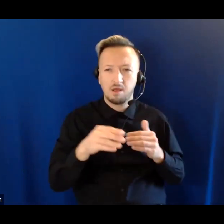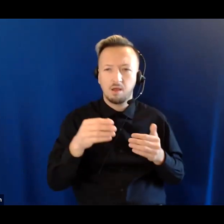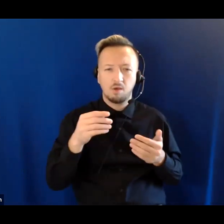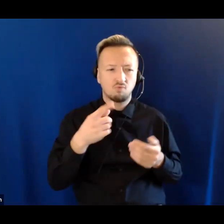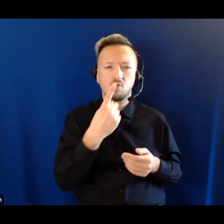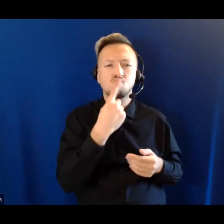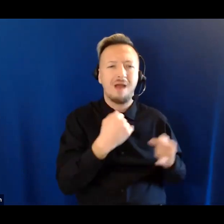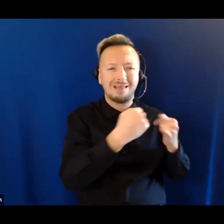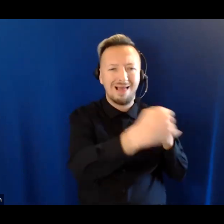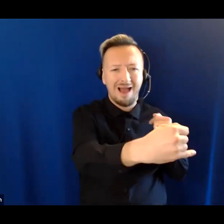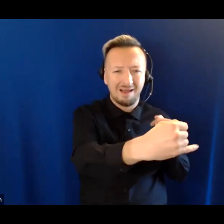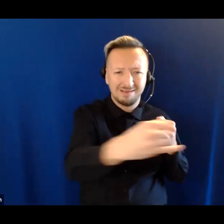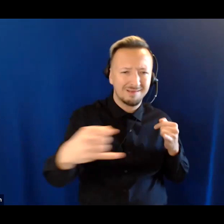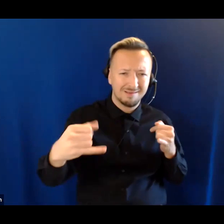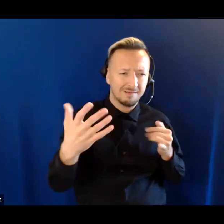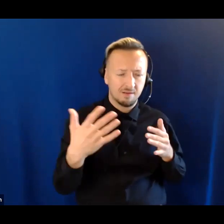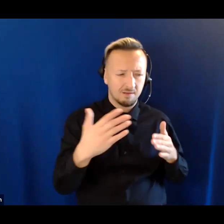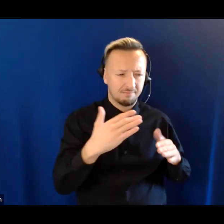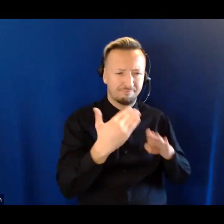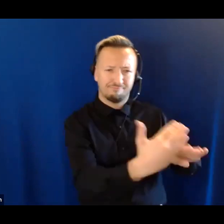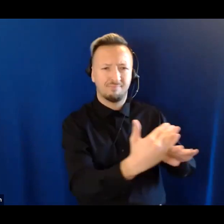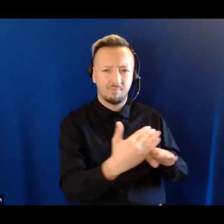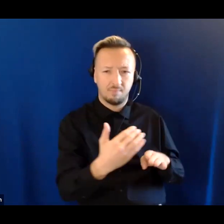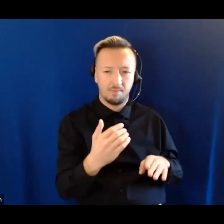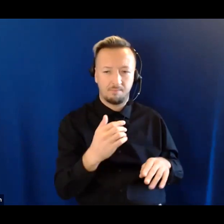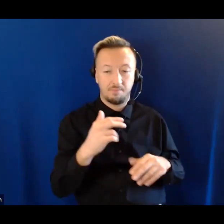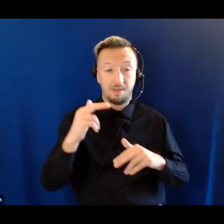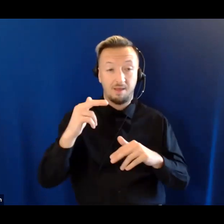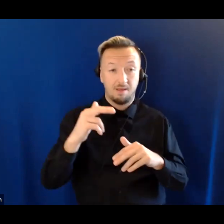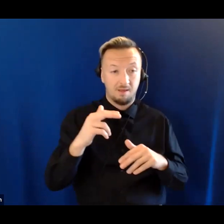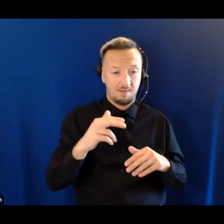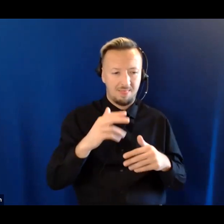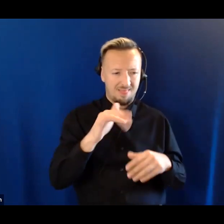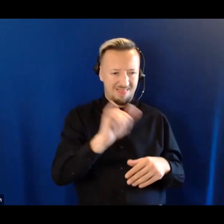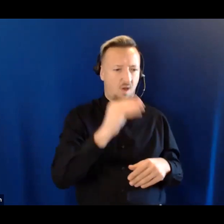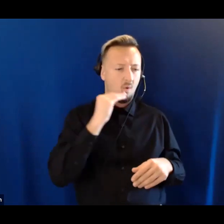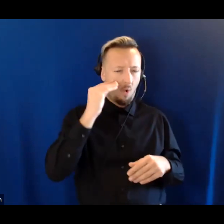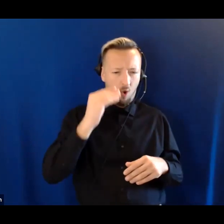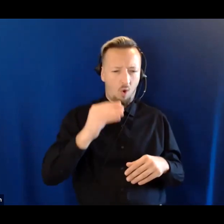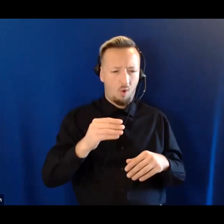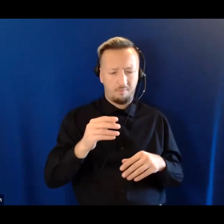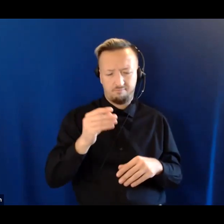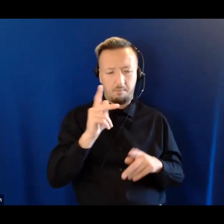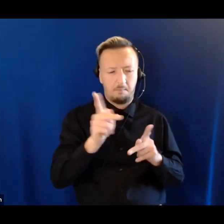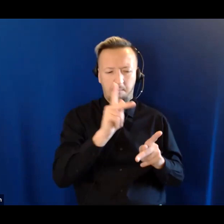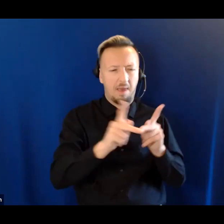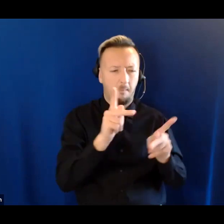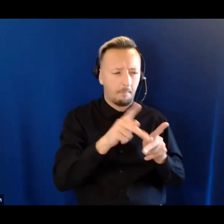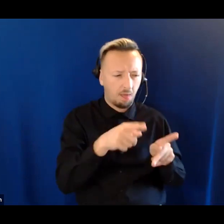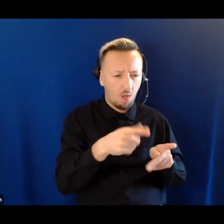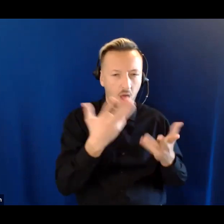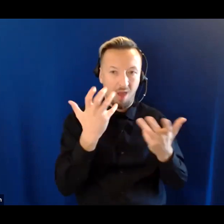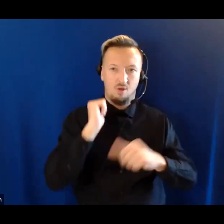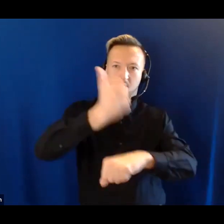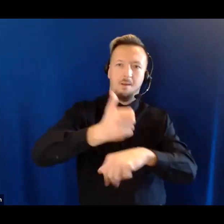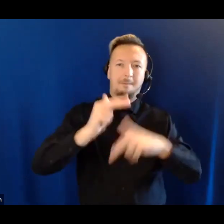redlining that transpired in the 60s and the 70s, and they built hockey stadiums on top of the neighborhood. People were displaced and removed from that community.